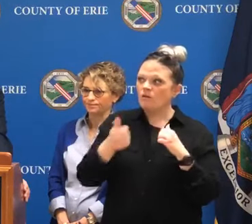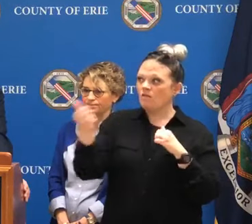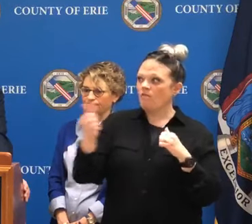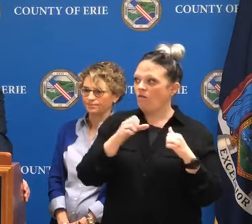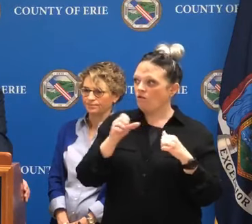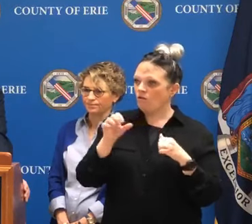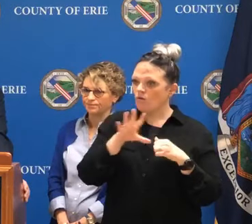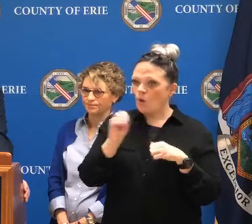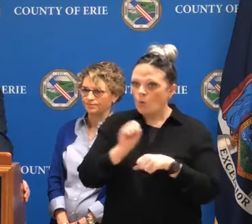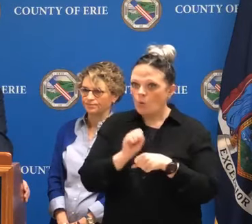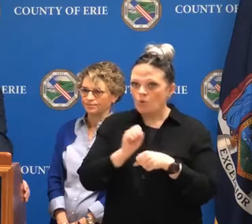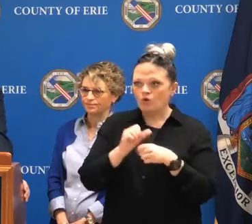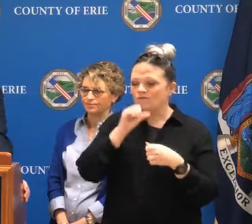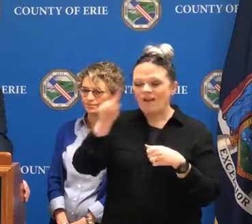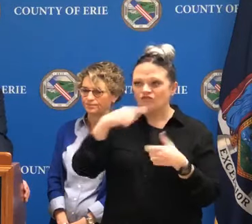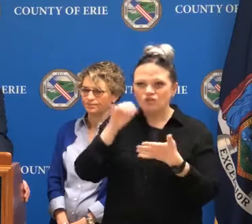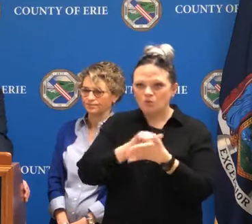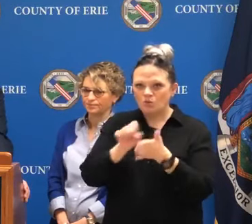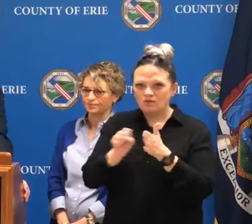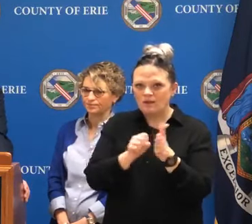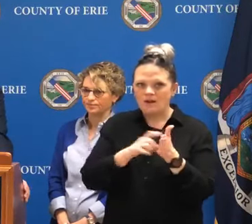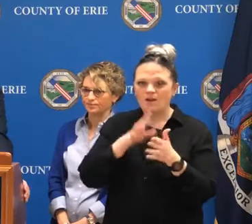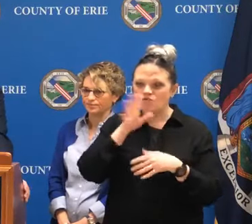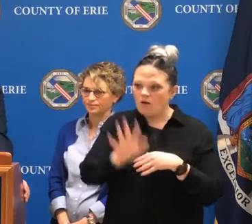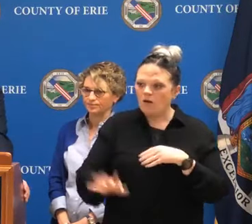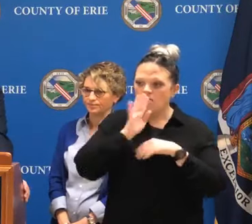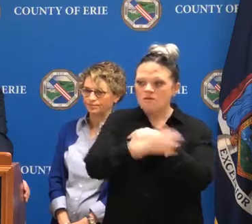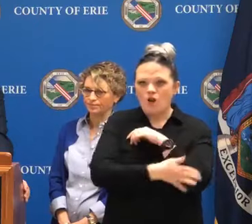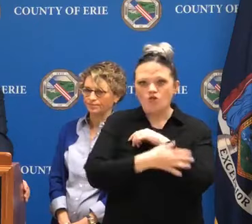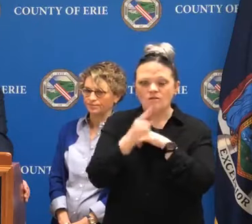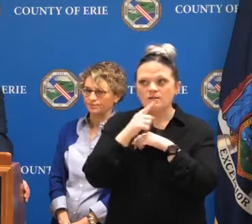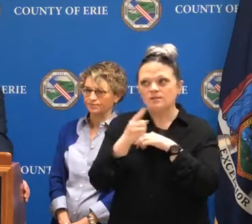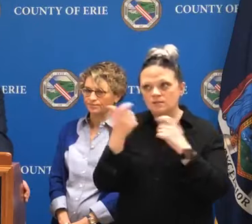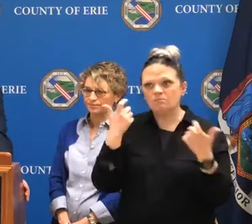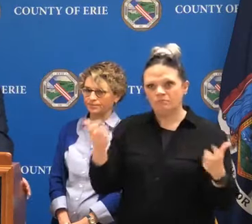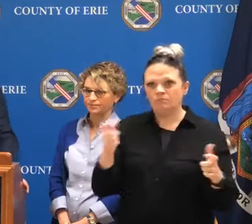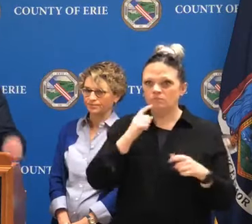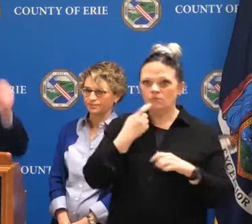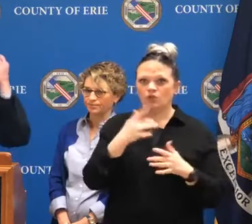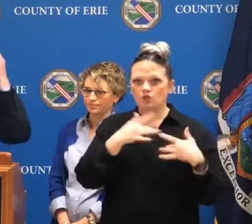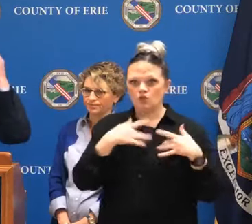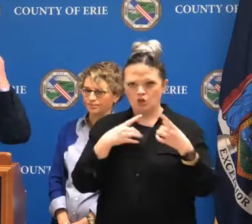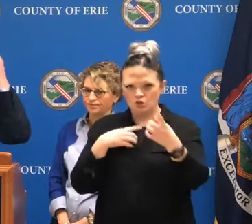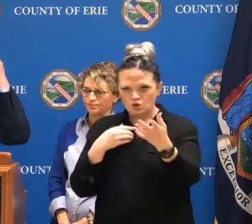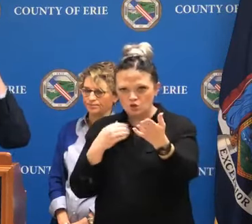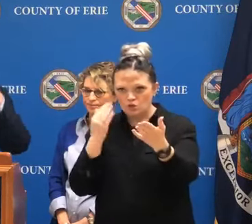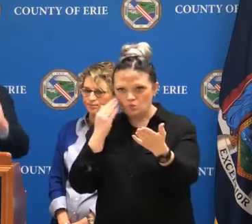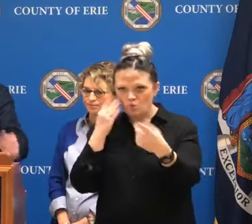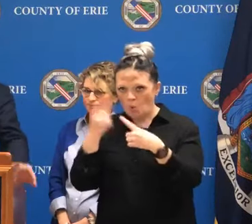talking about New York State, in the country, that this is a significant concern. Ryan?